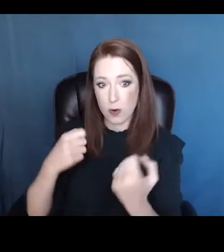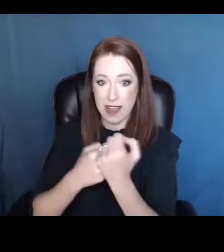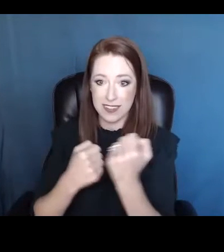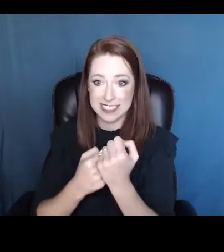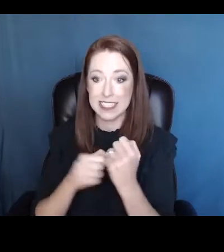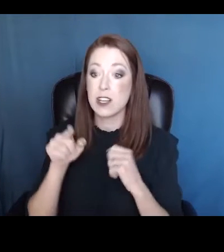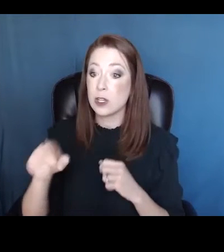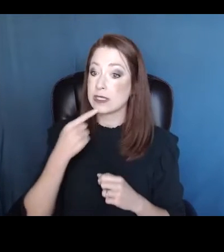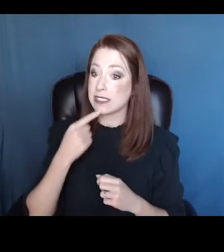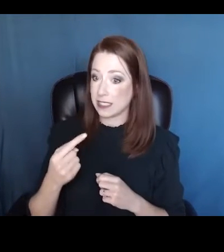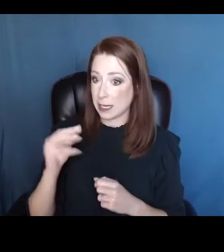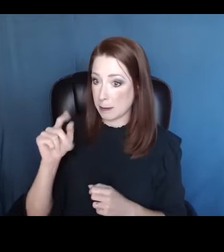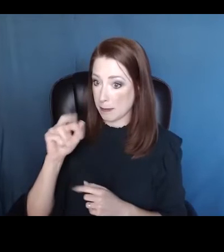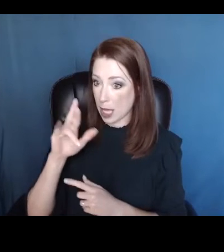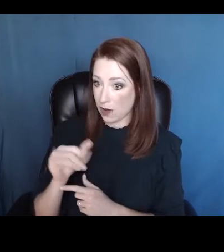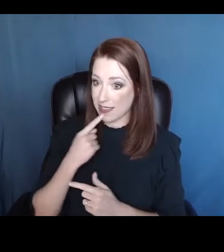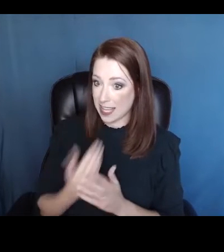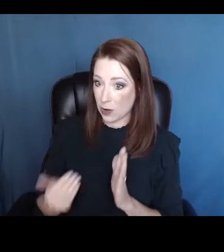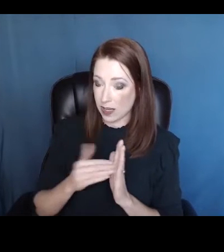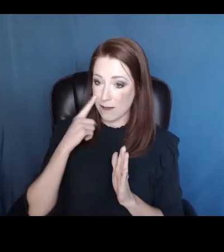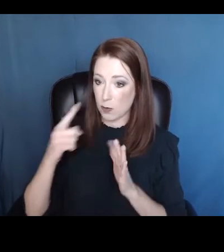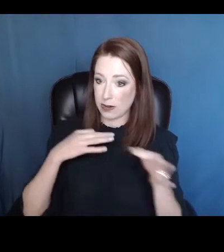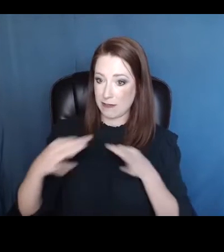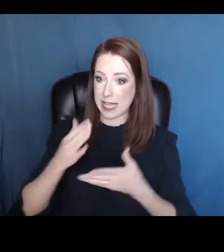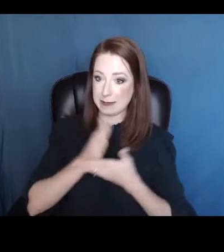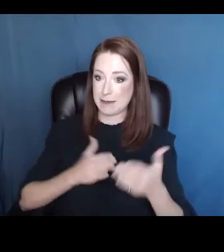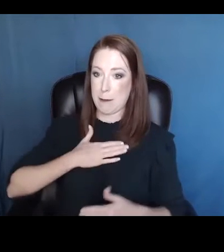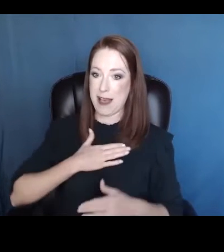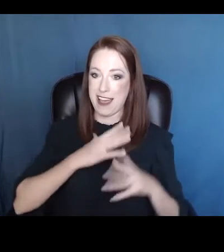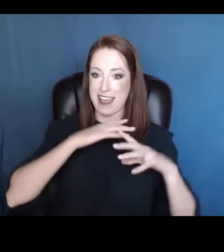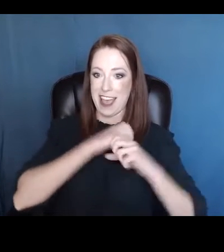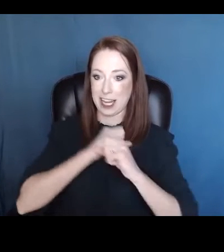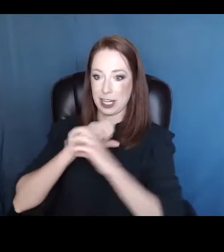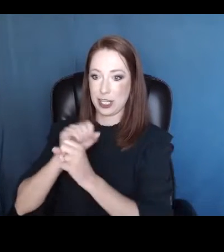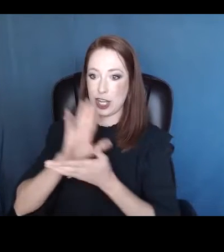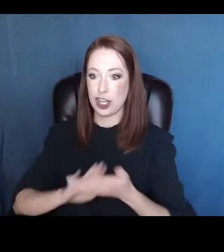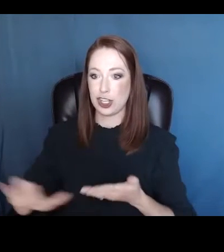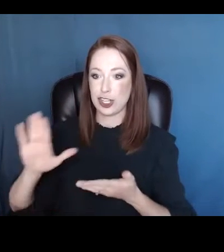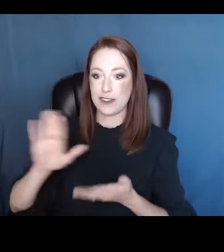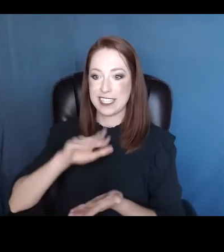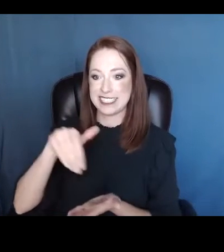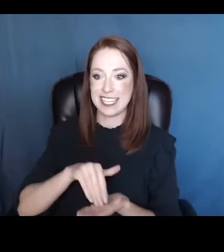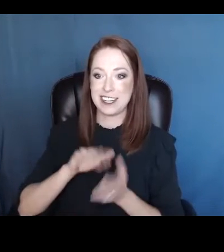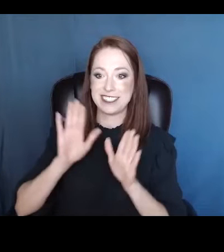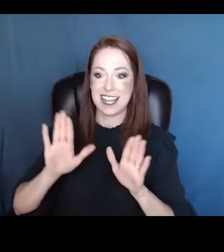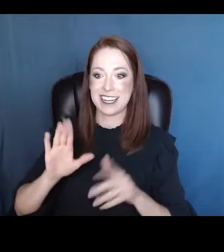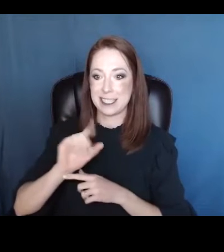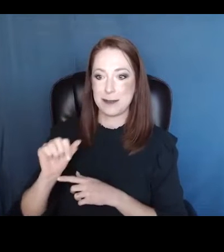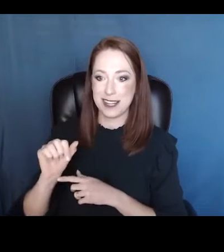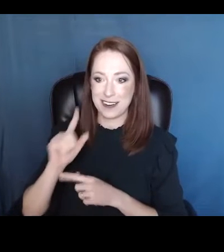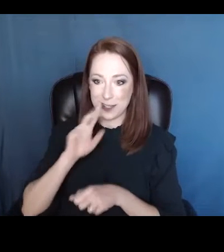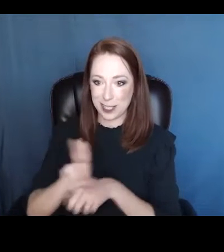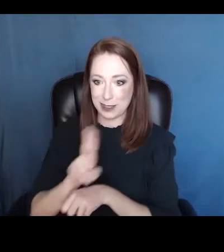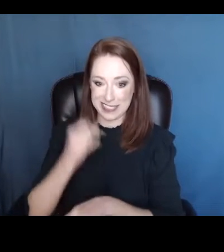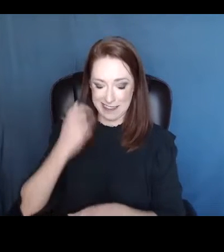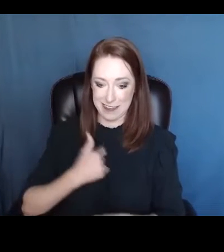said thank you again, Mary, for defining some of my acronyms. University Centers in Excellence in Disability is a use. Call me